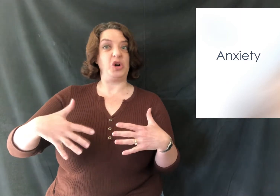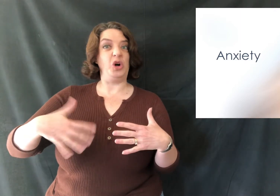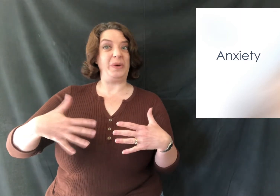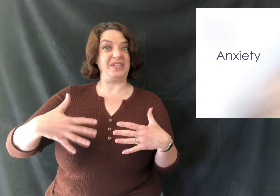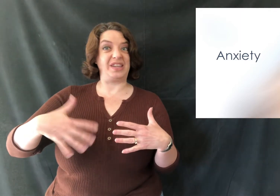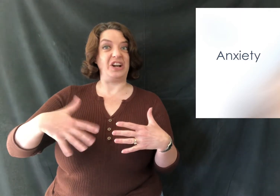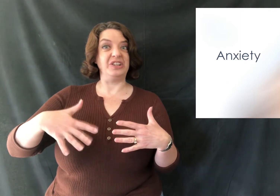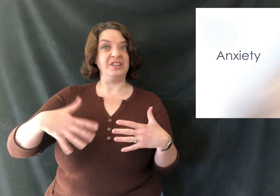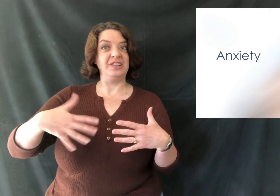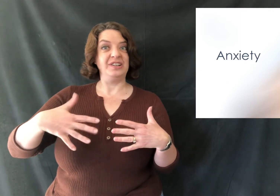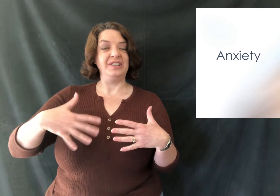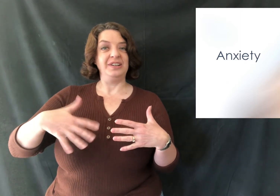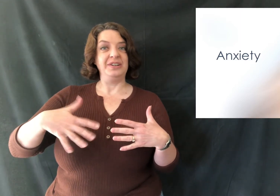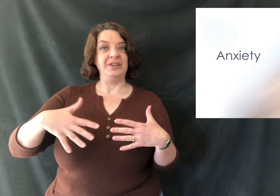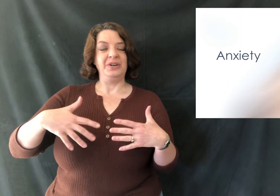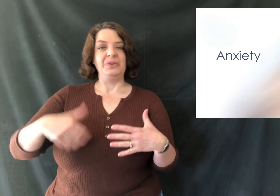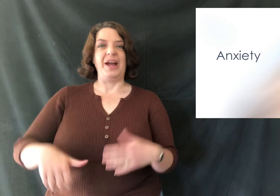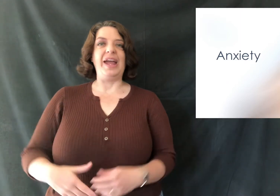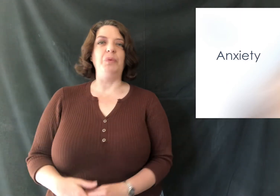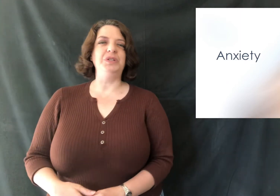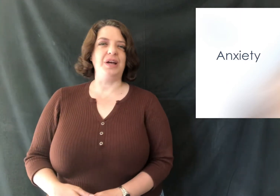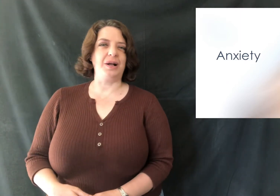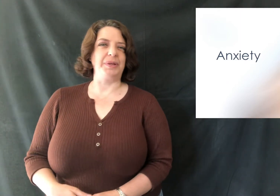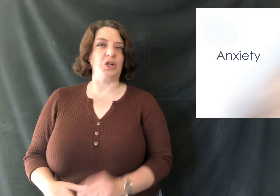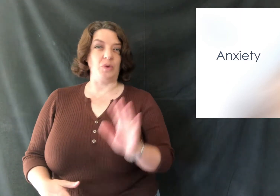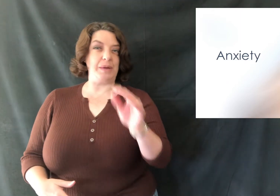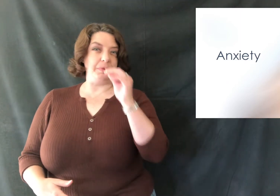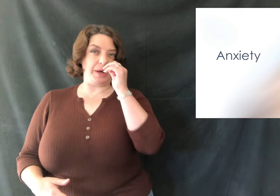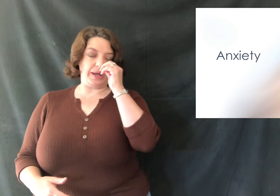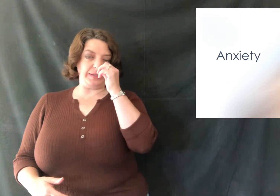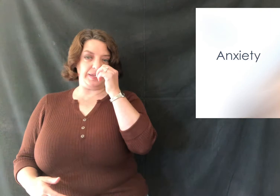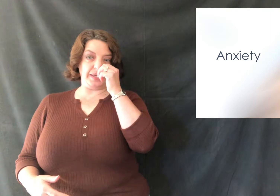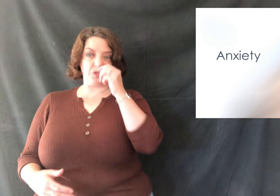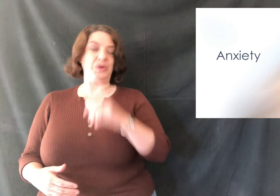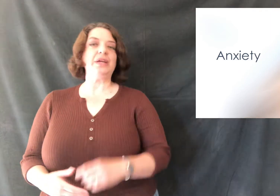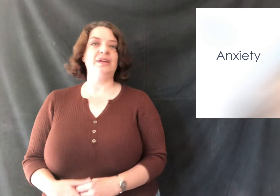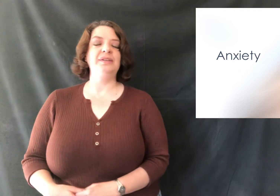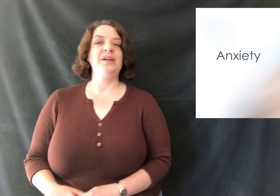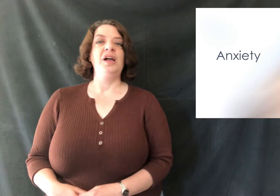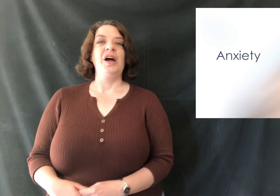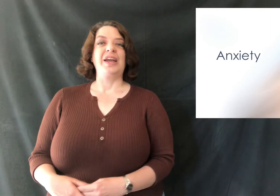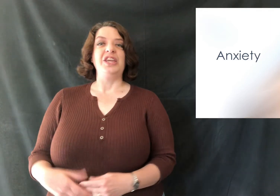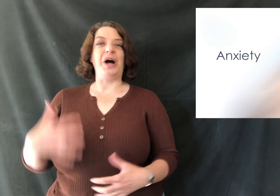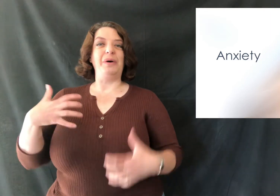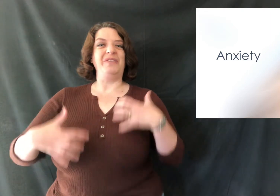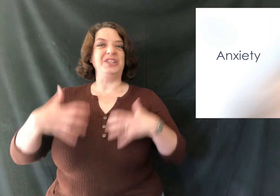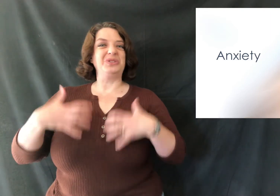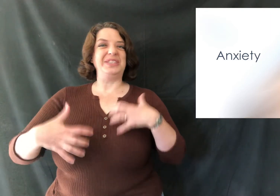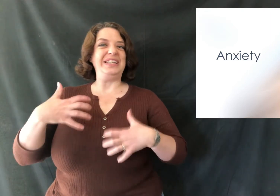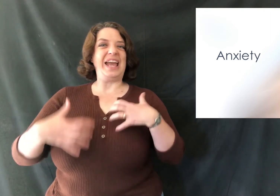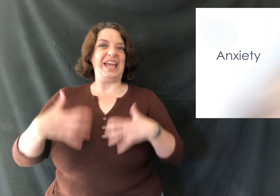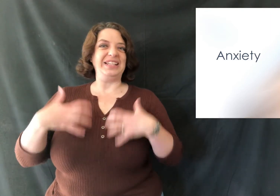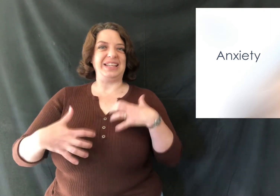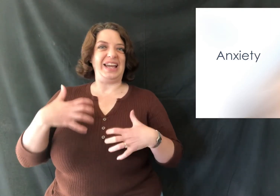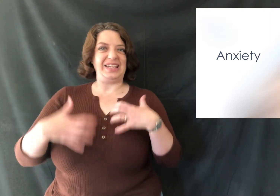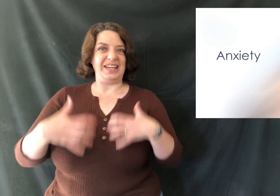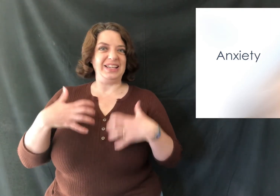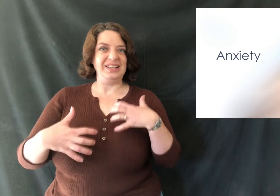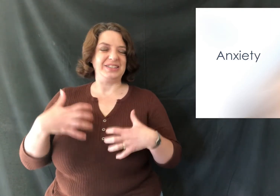always scared, right? And we'll talk about the grammar behind that next week. I've also seen anxiety. It's kind